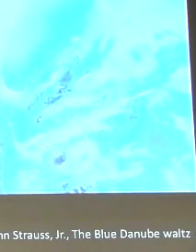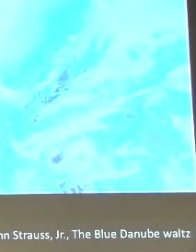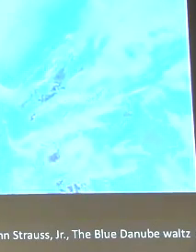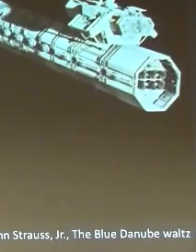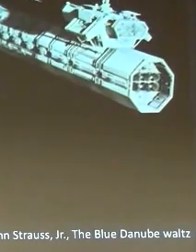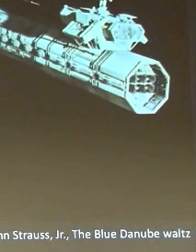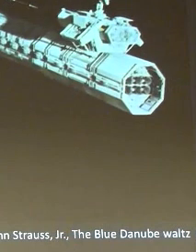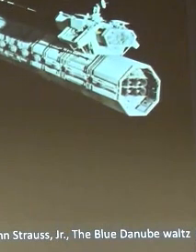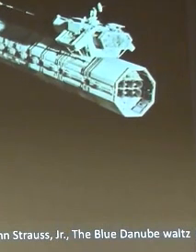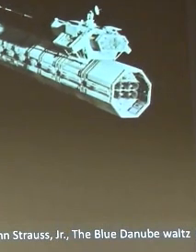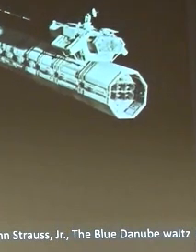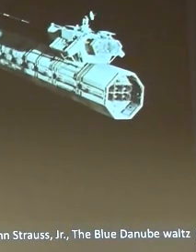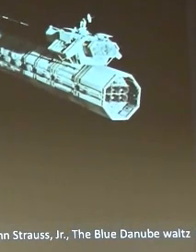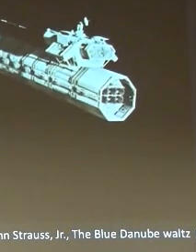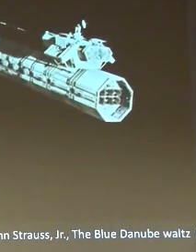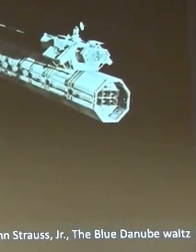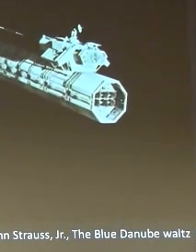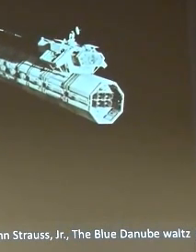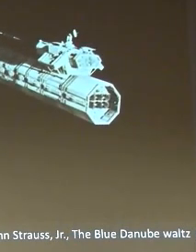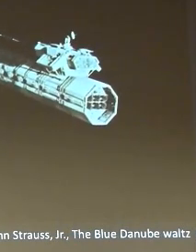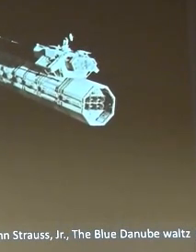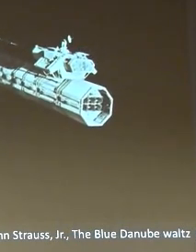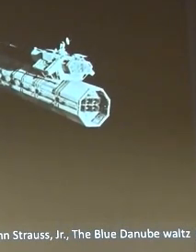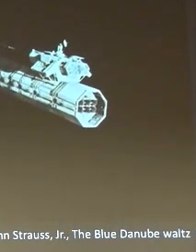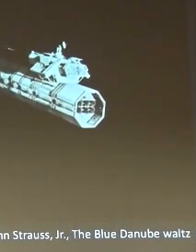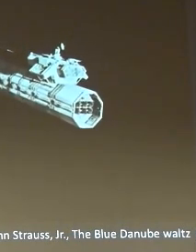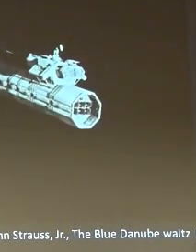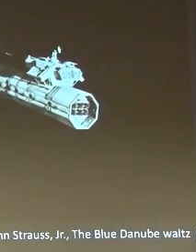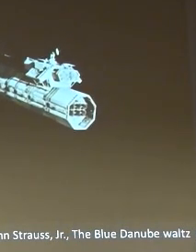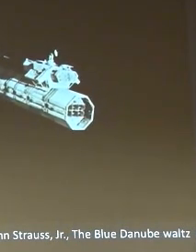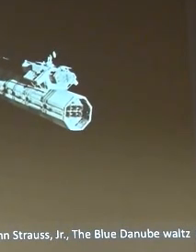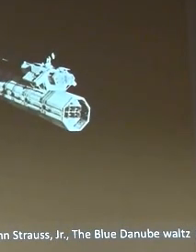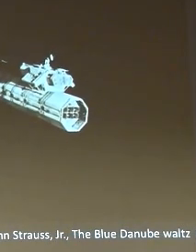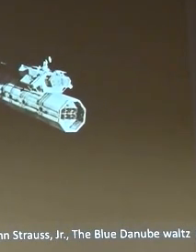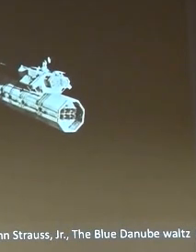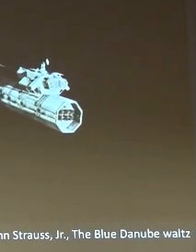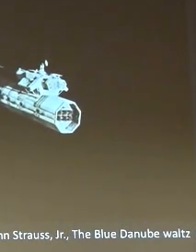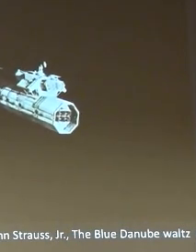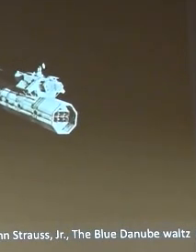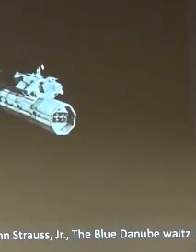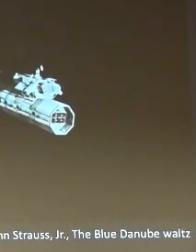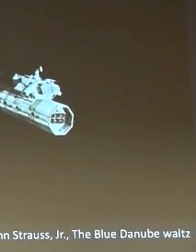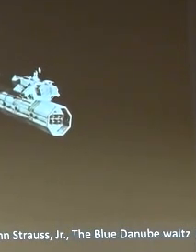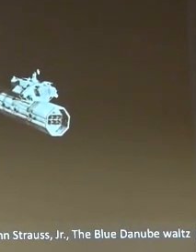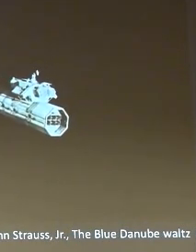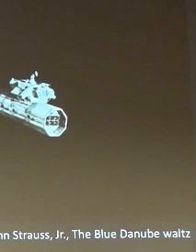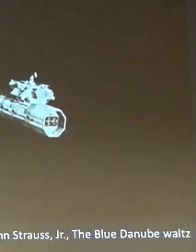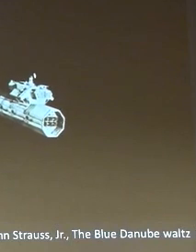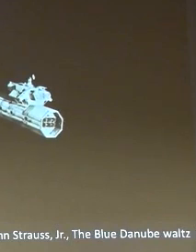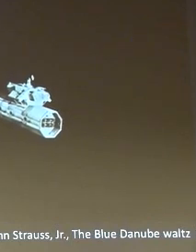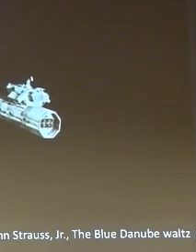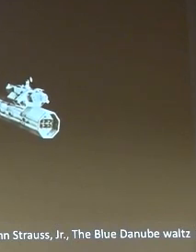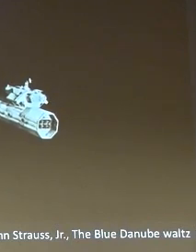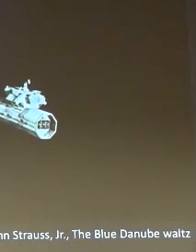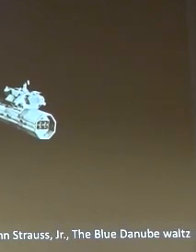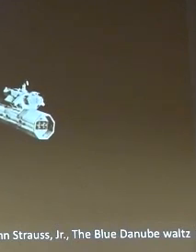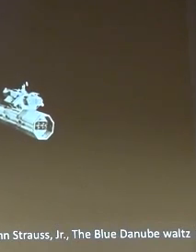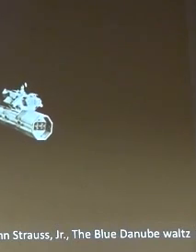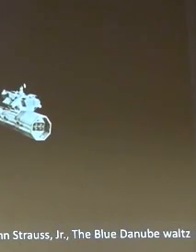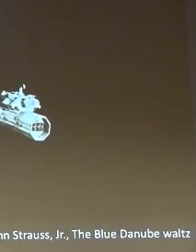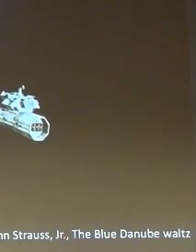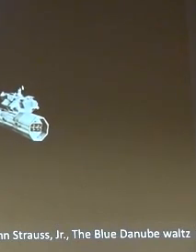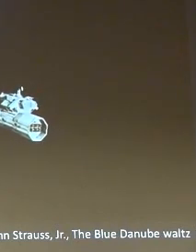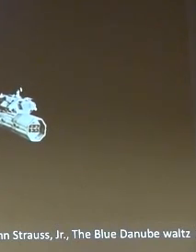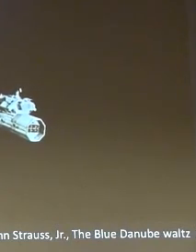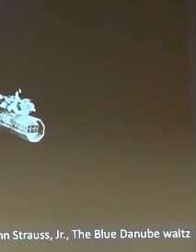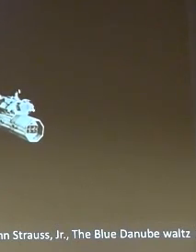this waltz and of this cinematography is what these spaceships are. And in Clark's novel, it's described in great detail.